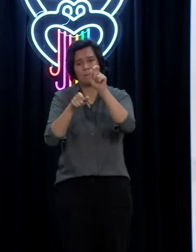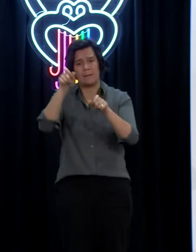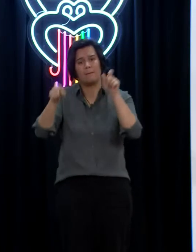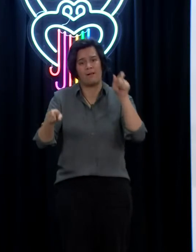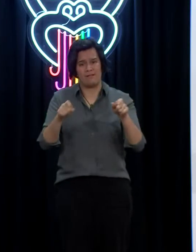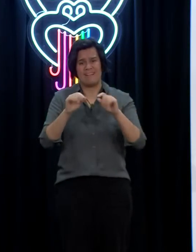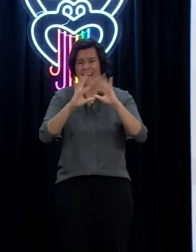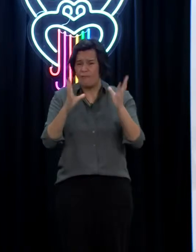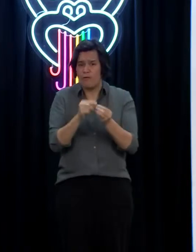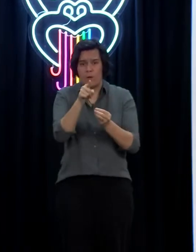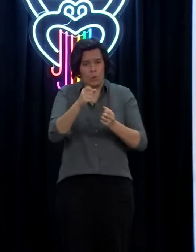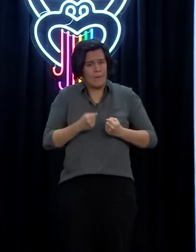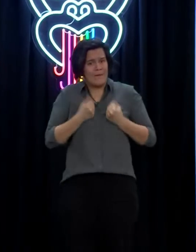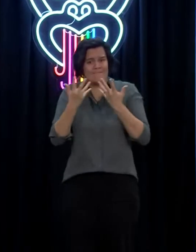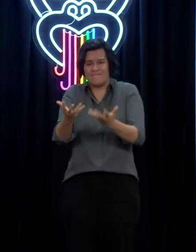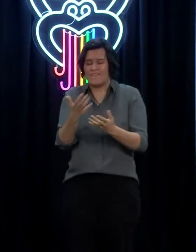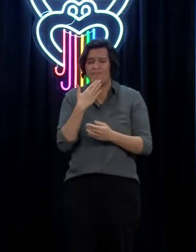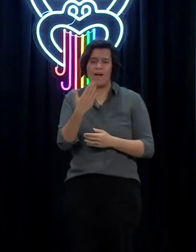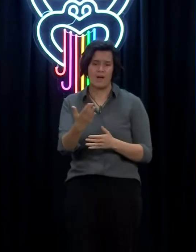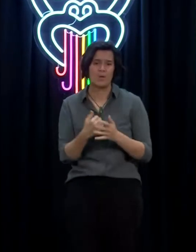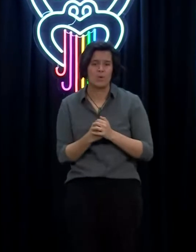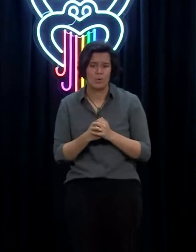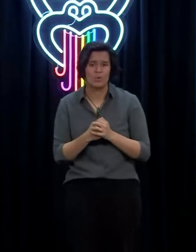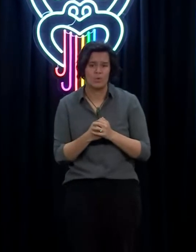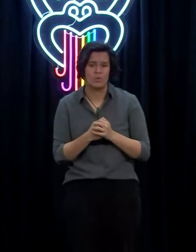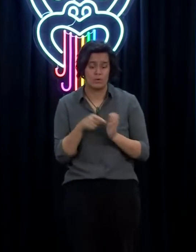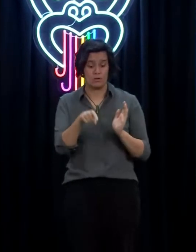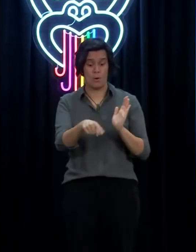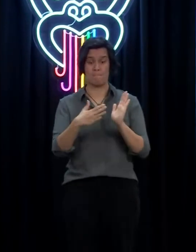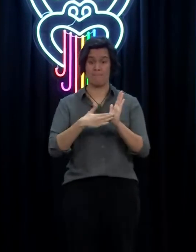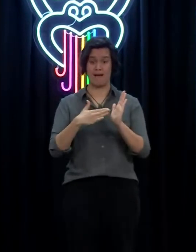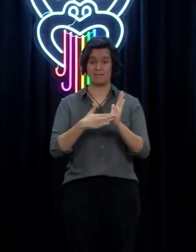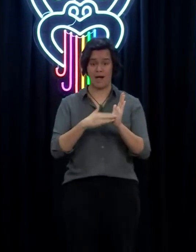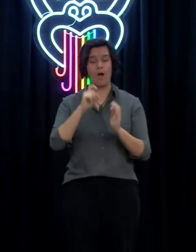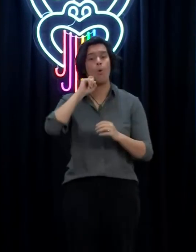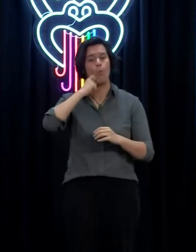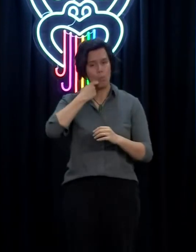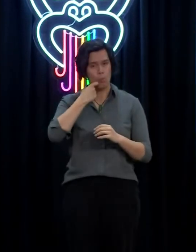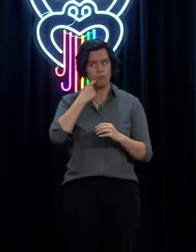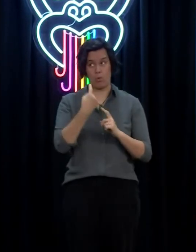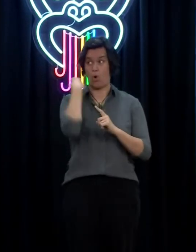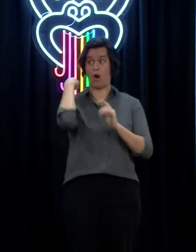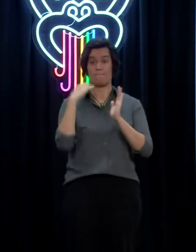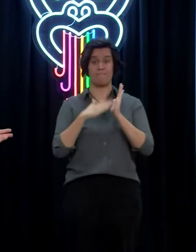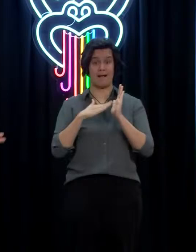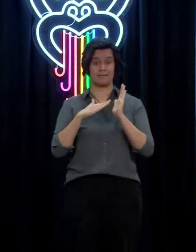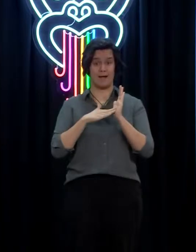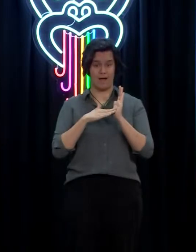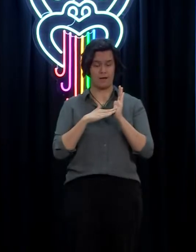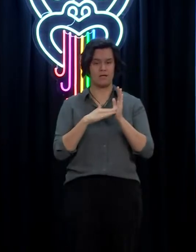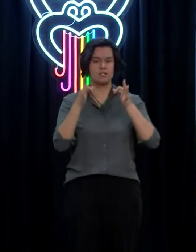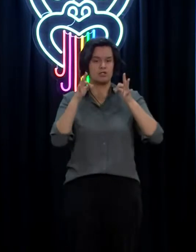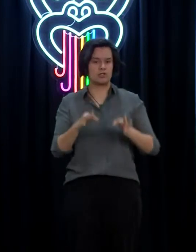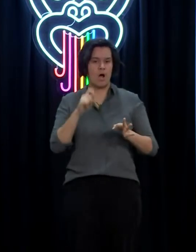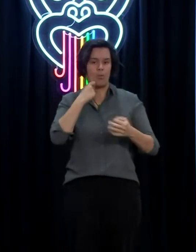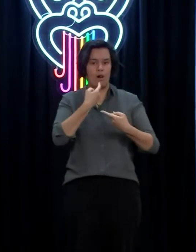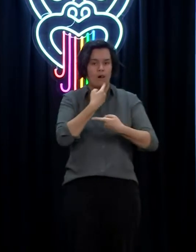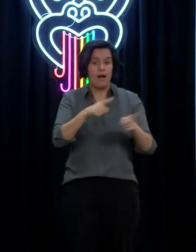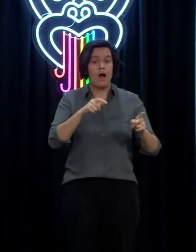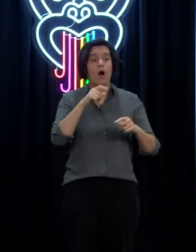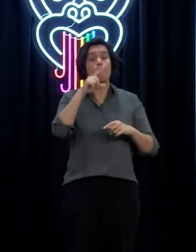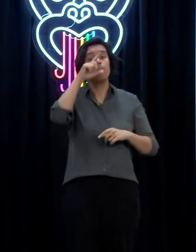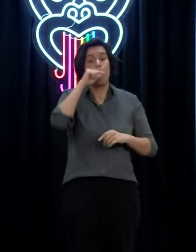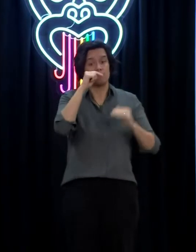for us. We made our call on Monday at Cabinet to announce an in-principle decision because the advice we were getting